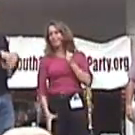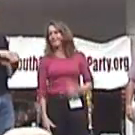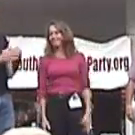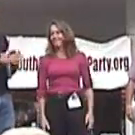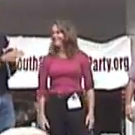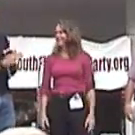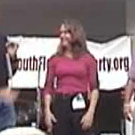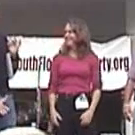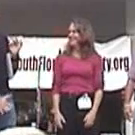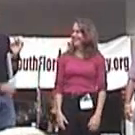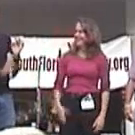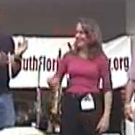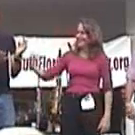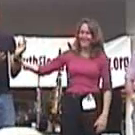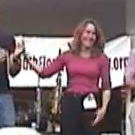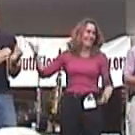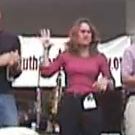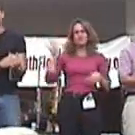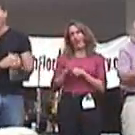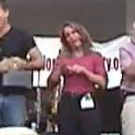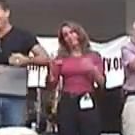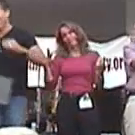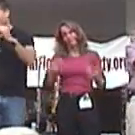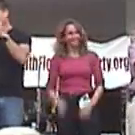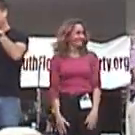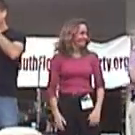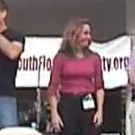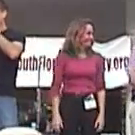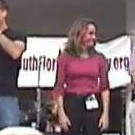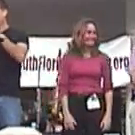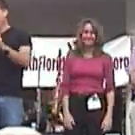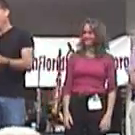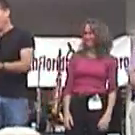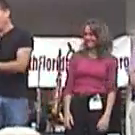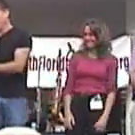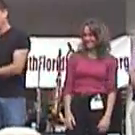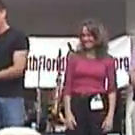Oh, okay, makes sense. All right, check this out.